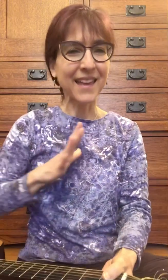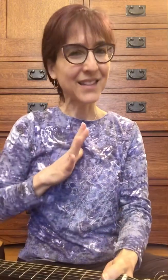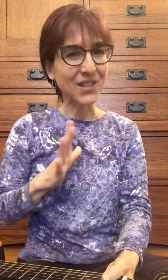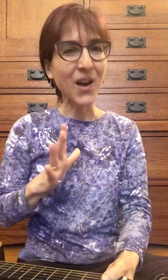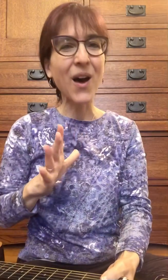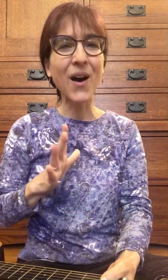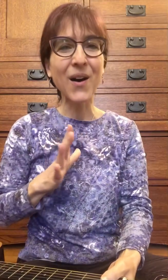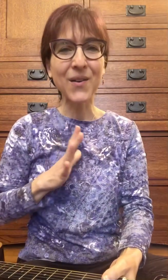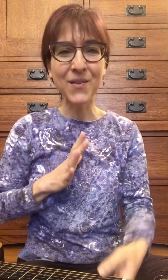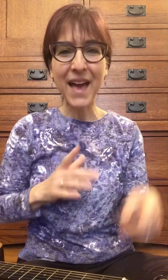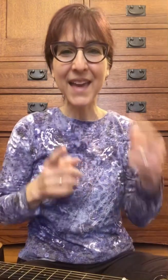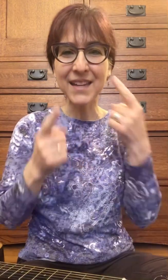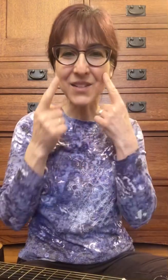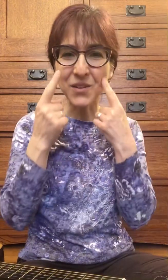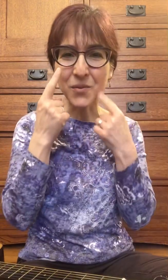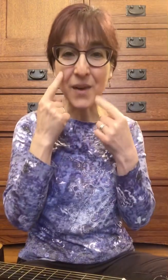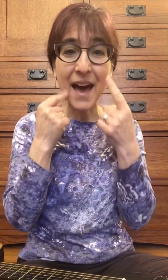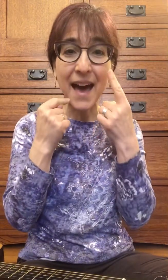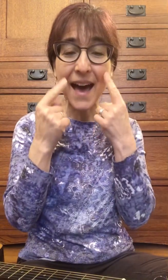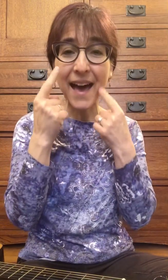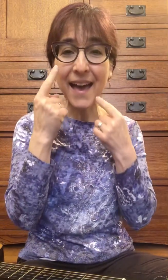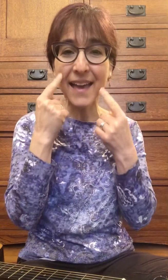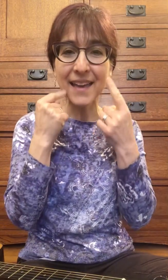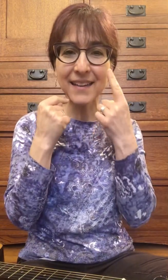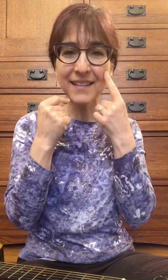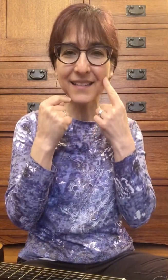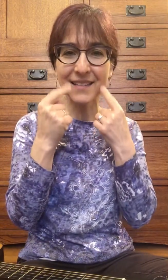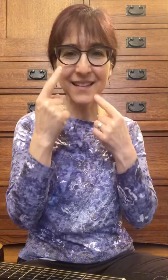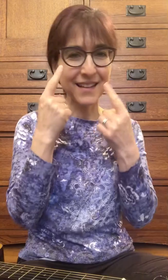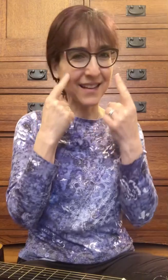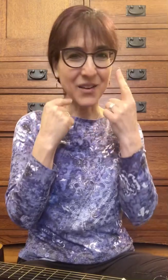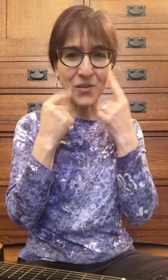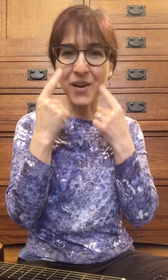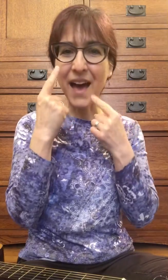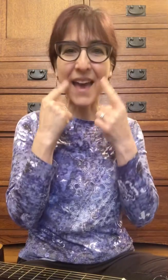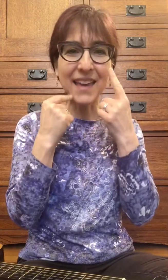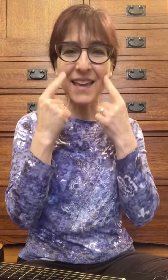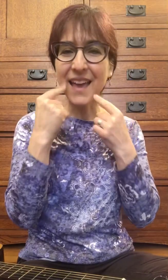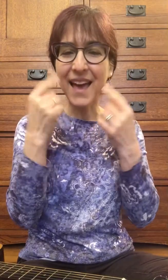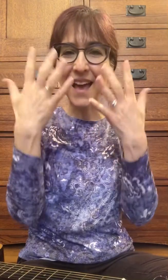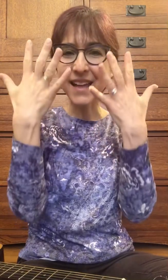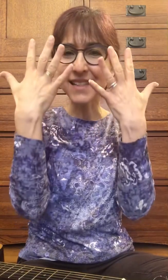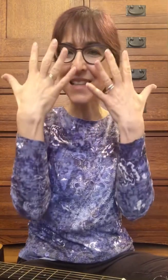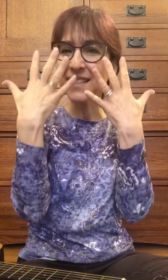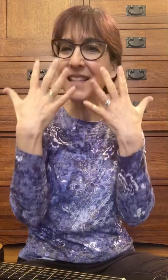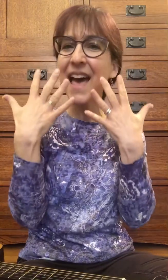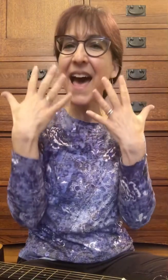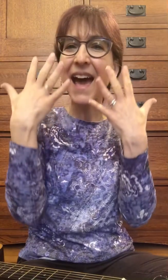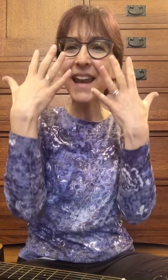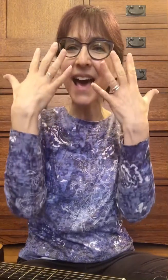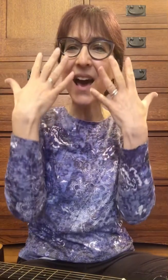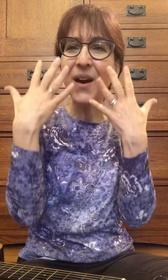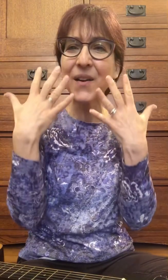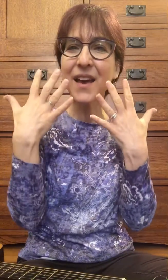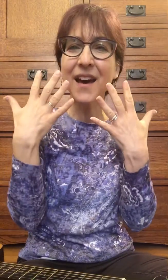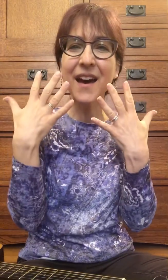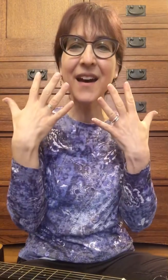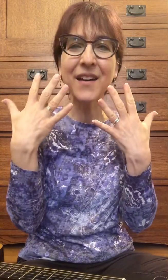It's all right to cry. Crying gets the sad out of